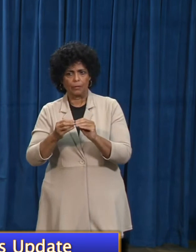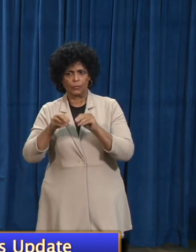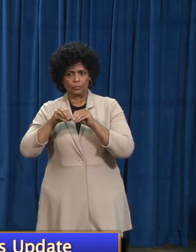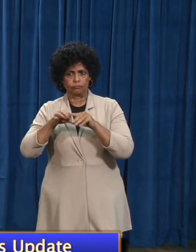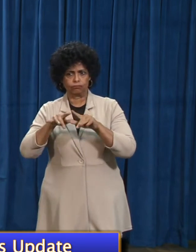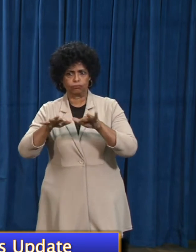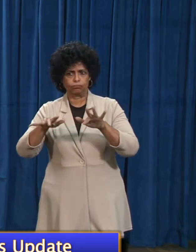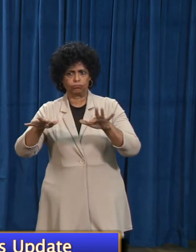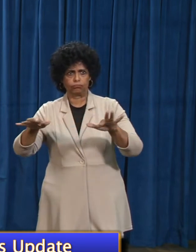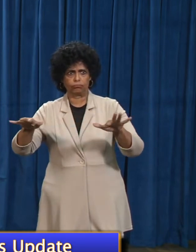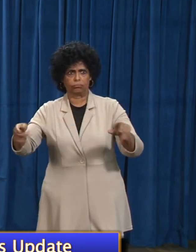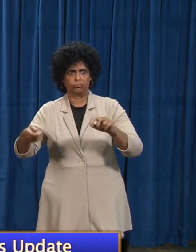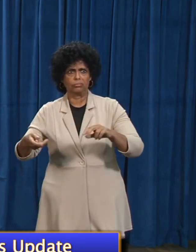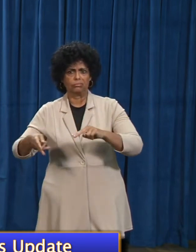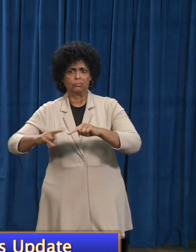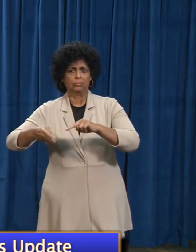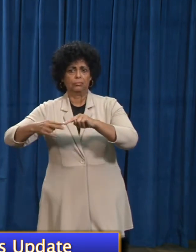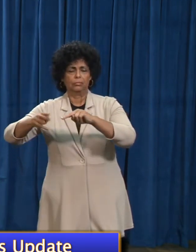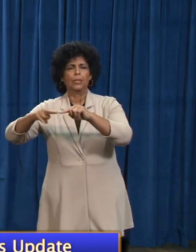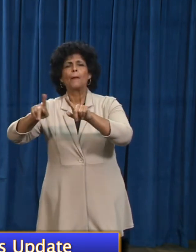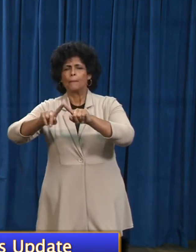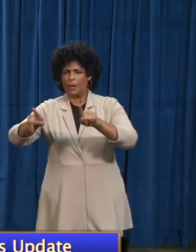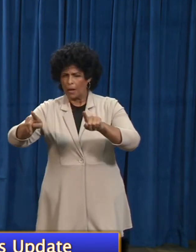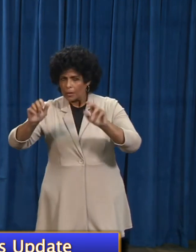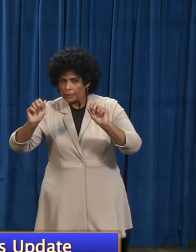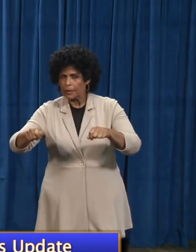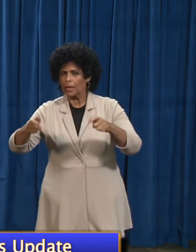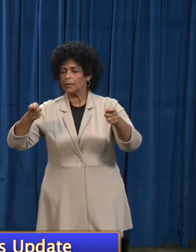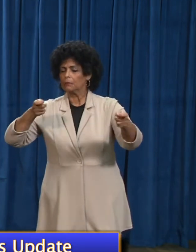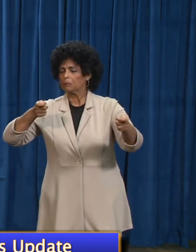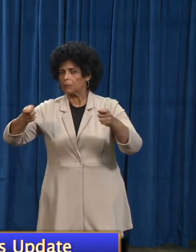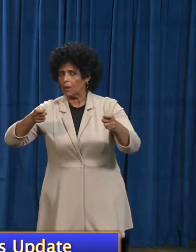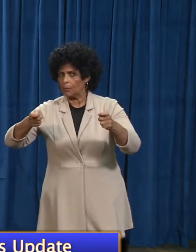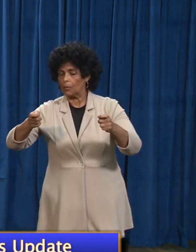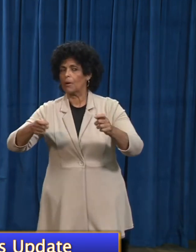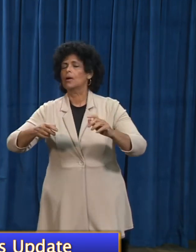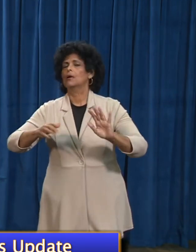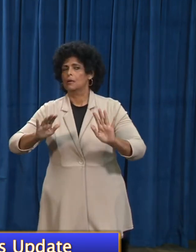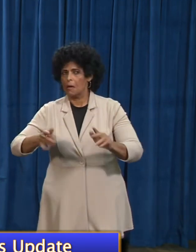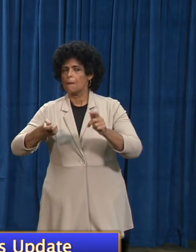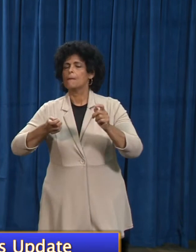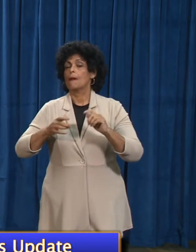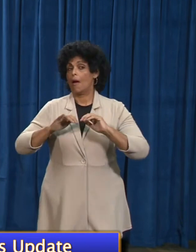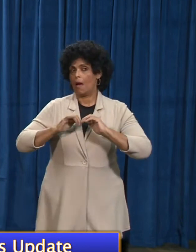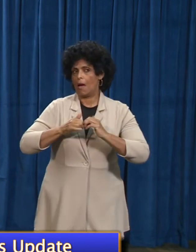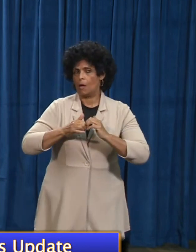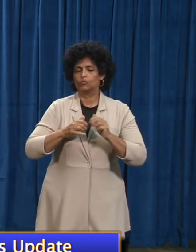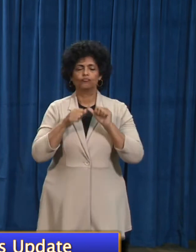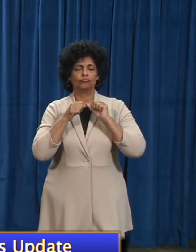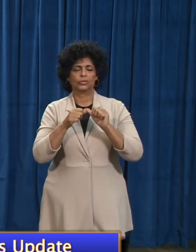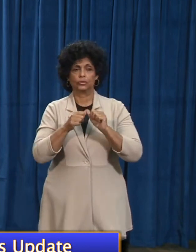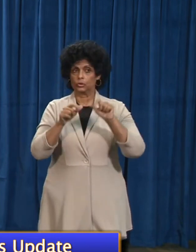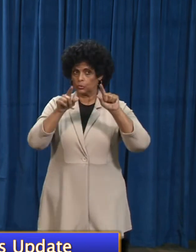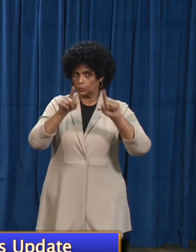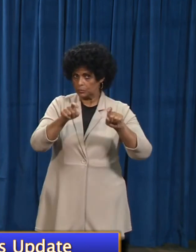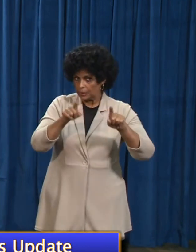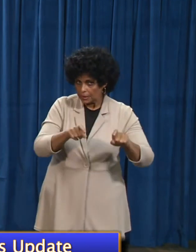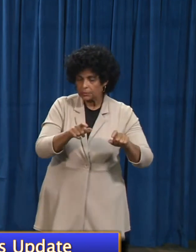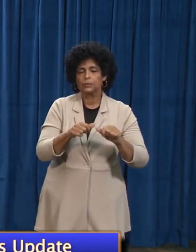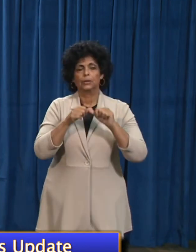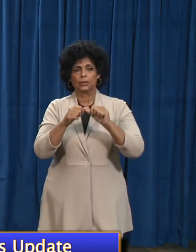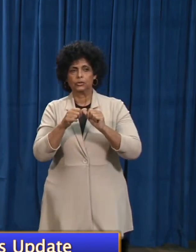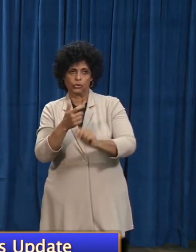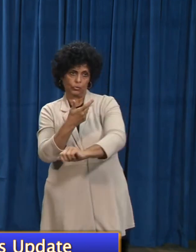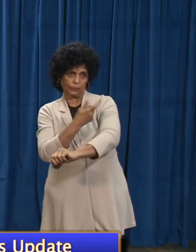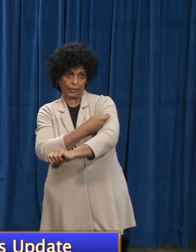this spread and outbreak by simply continuing to get tested and to get vaccinated. It